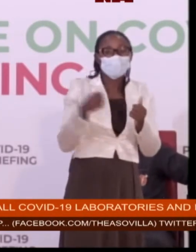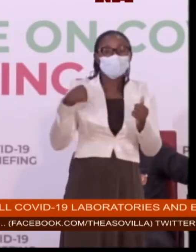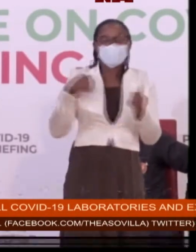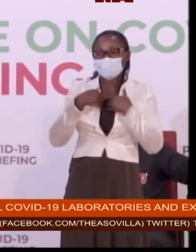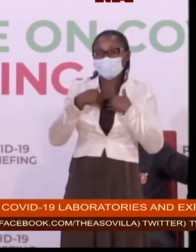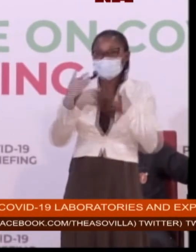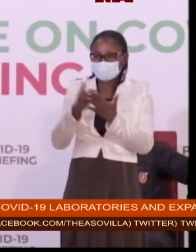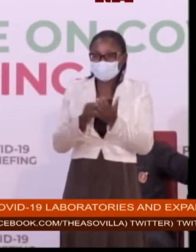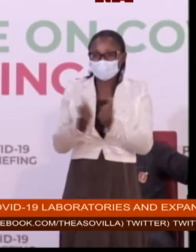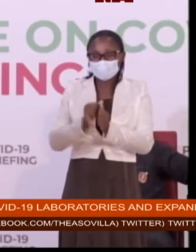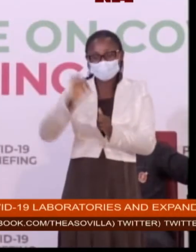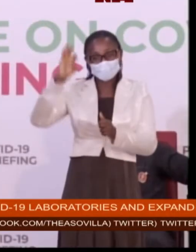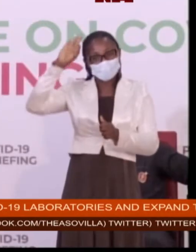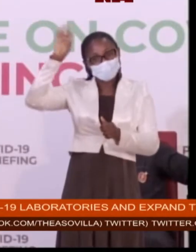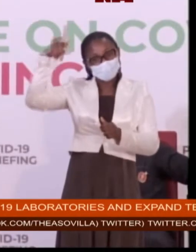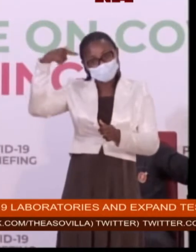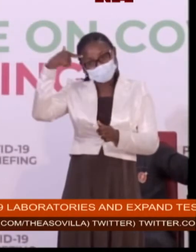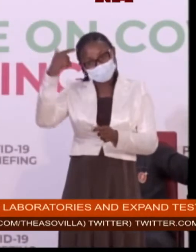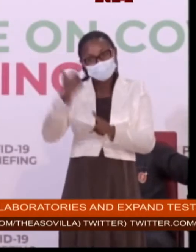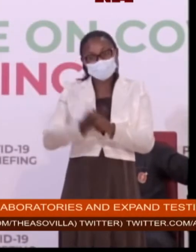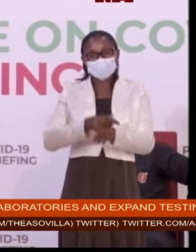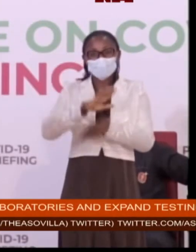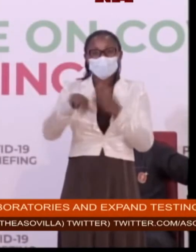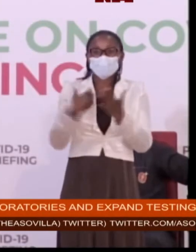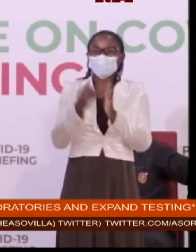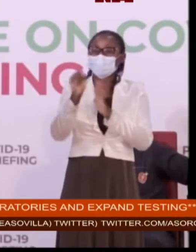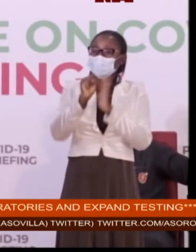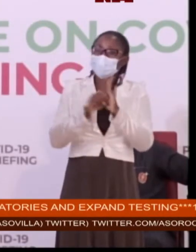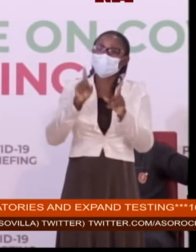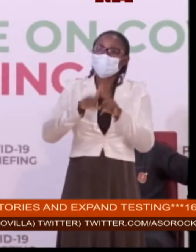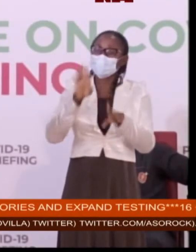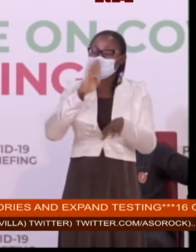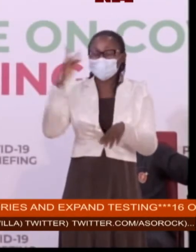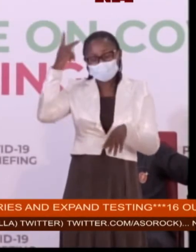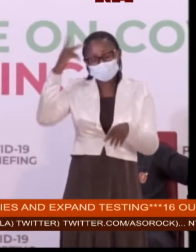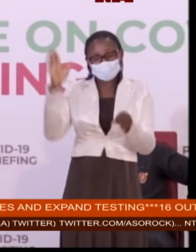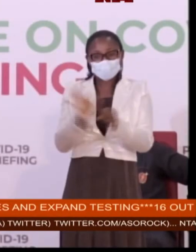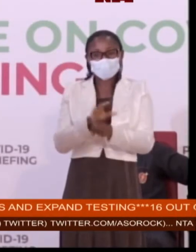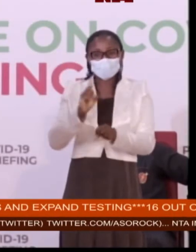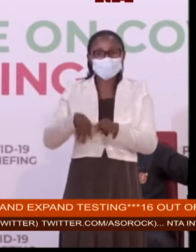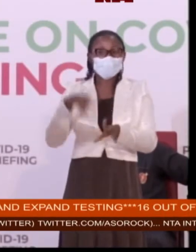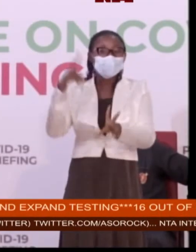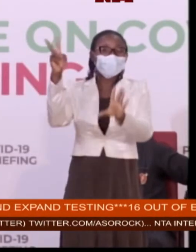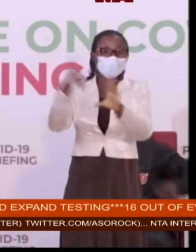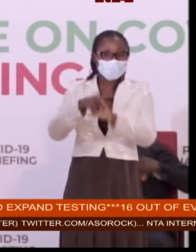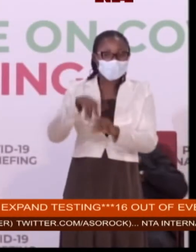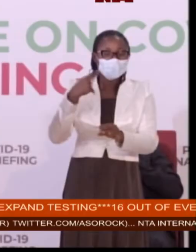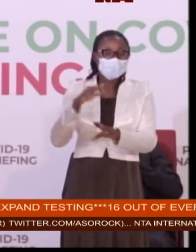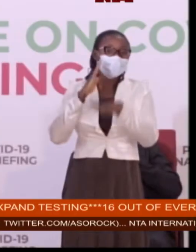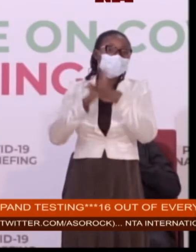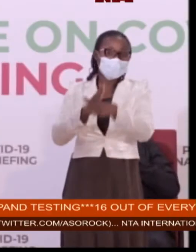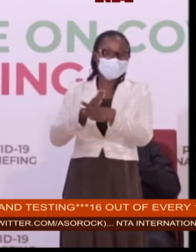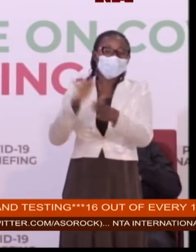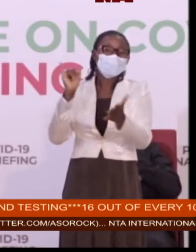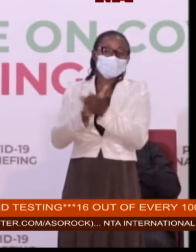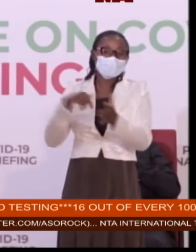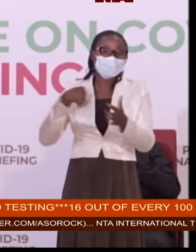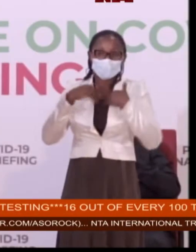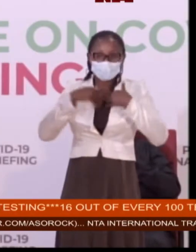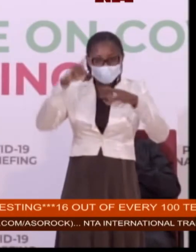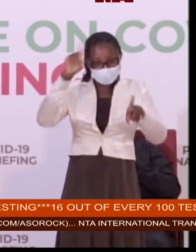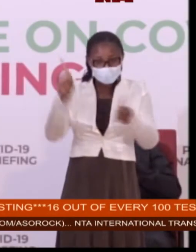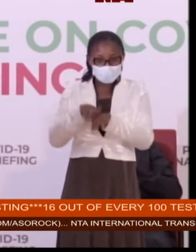executive governors of states across the country to be more purposeful in implementing the measures that we have agreed on